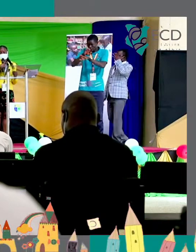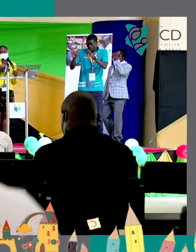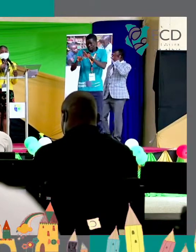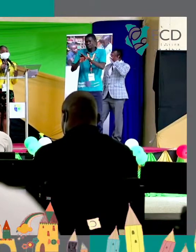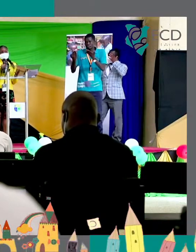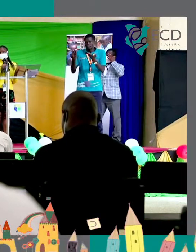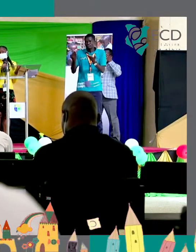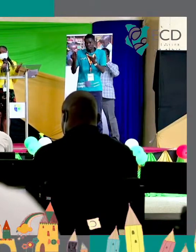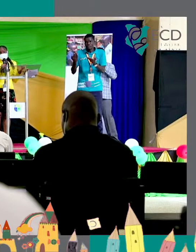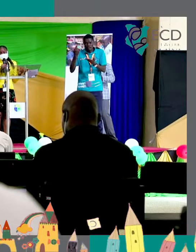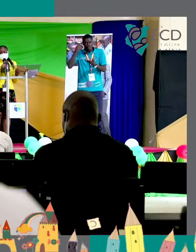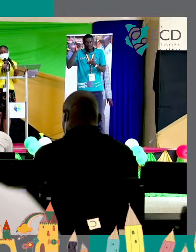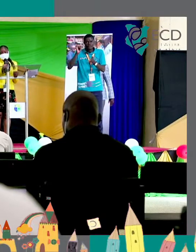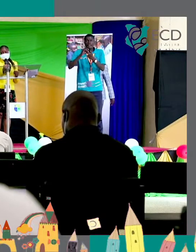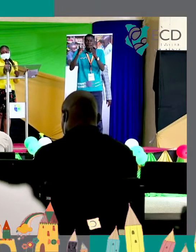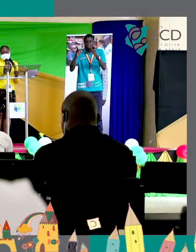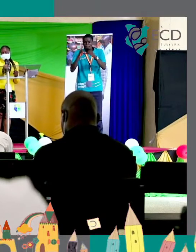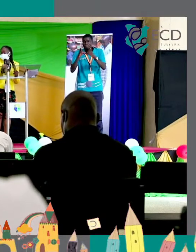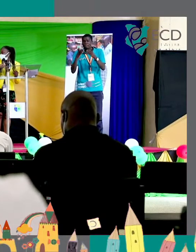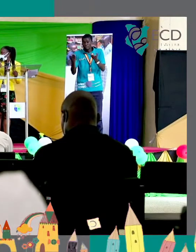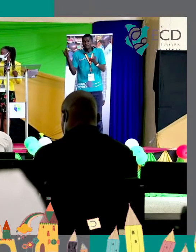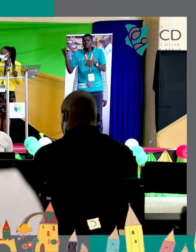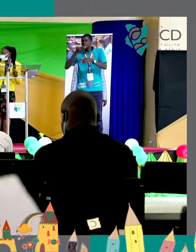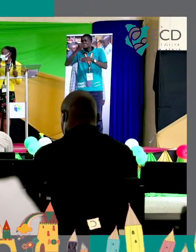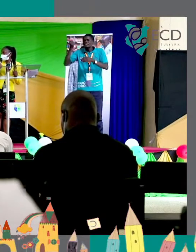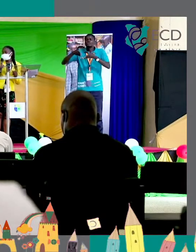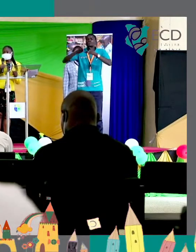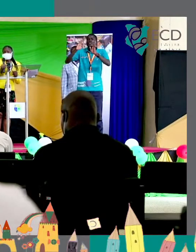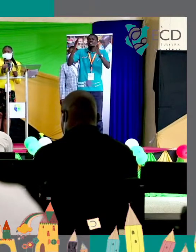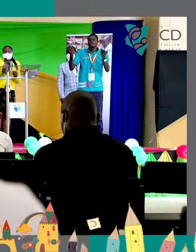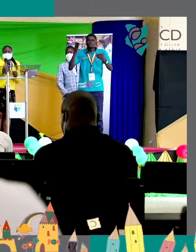evidence-based programming is the best way to go.